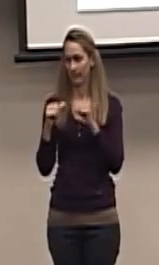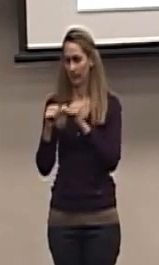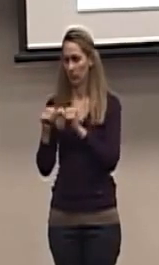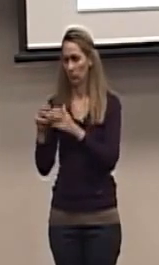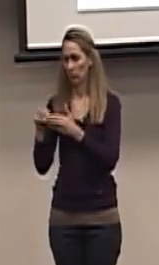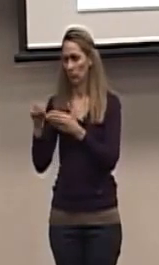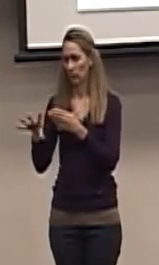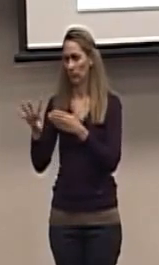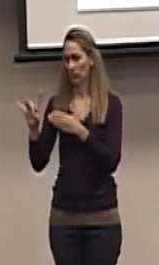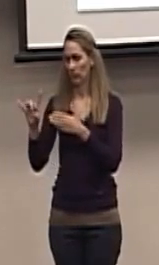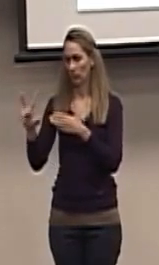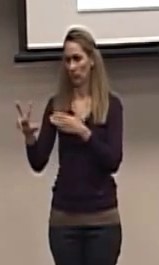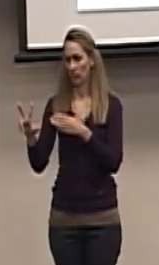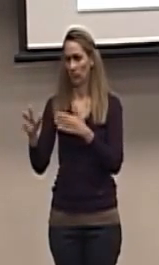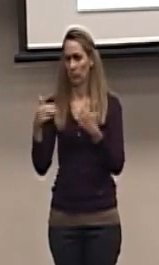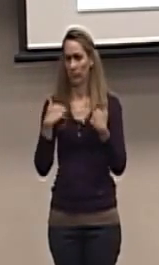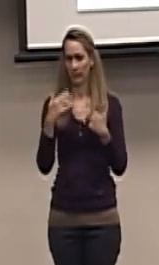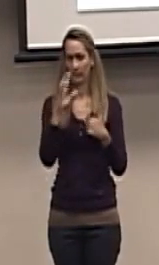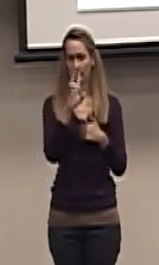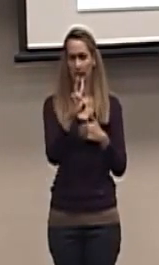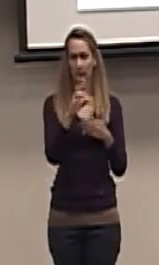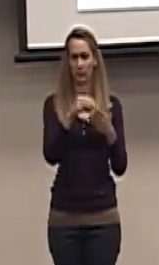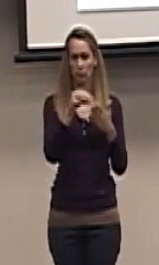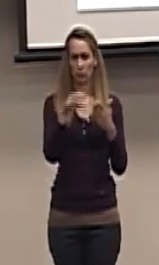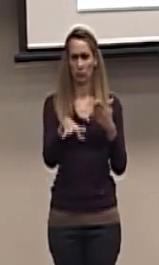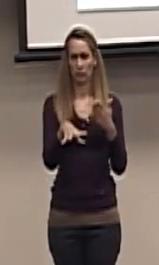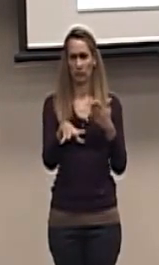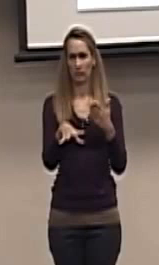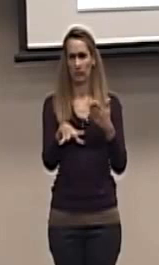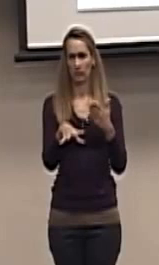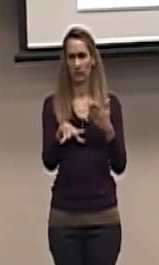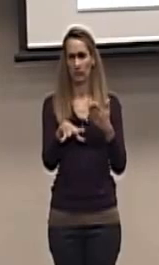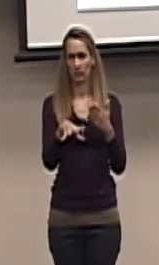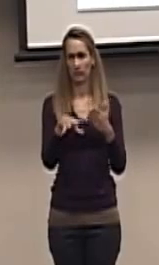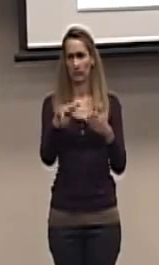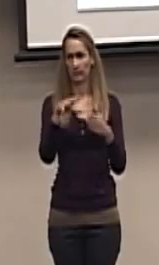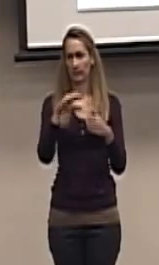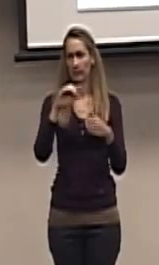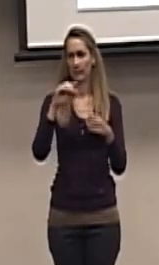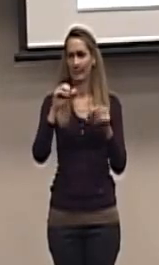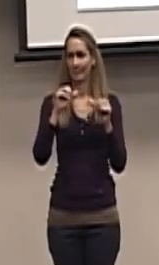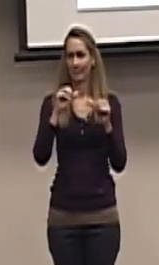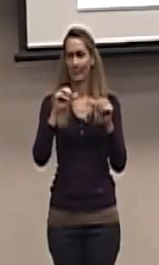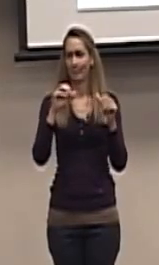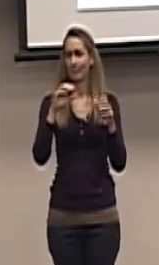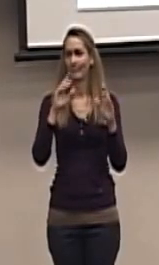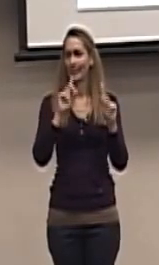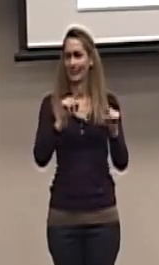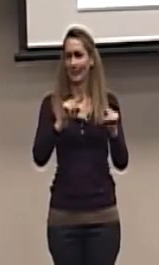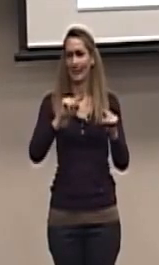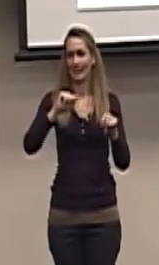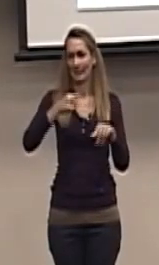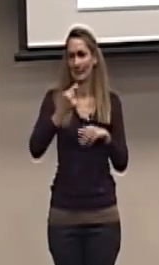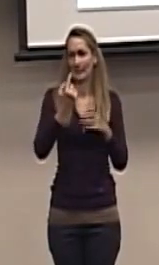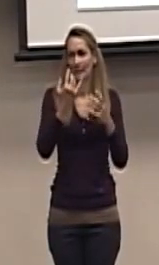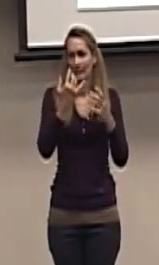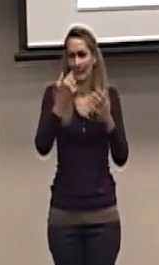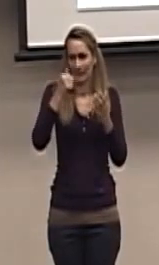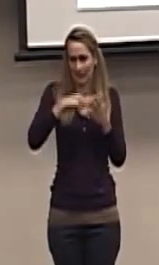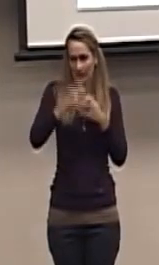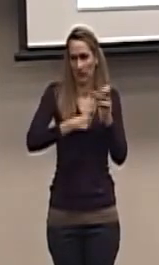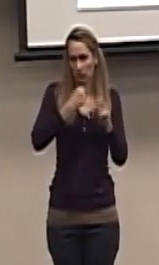and new 7 students that have been enrolled just for this year. So the December is